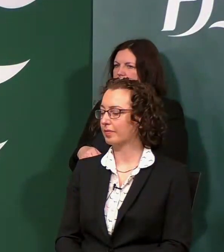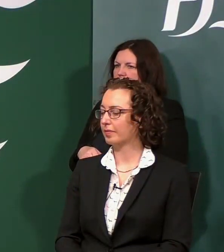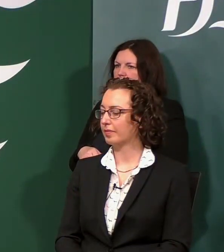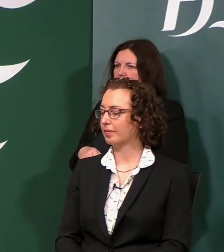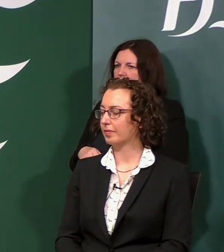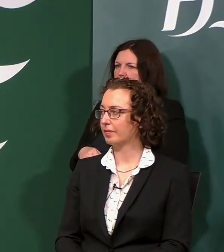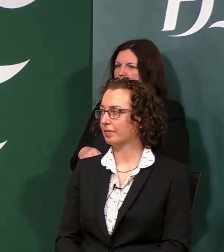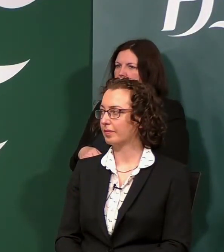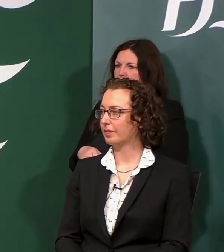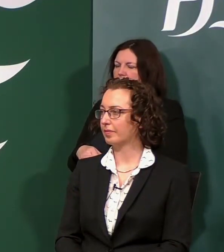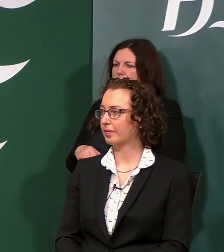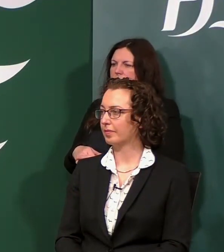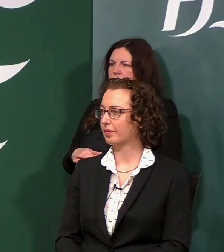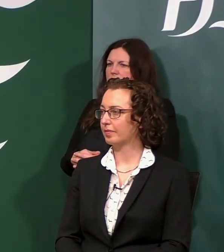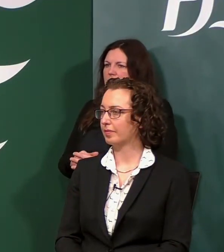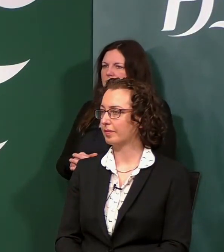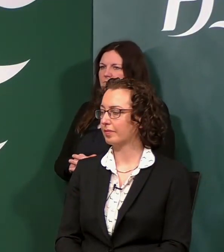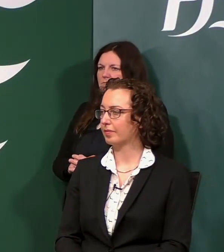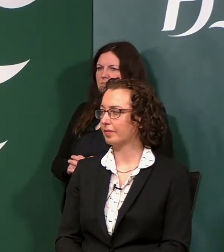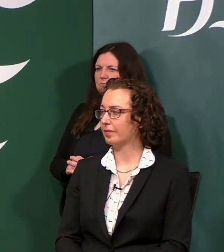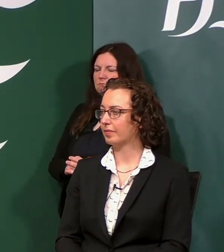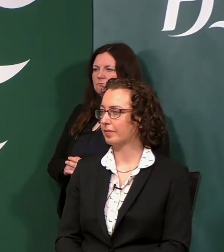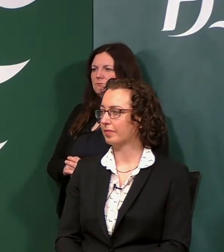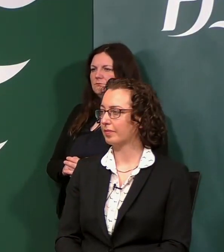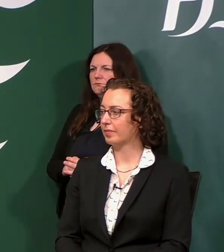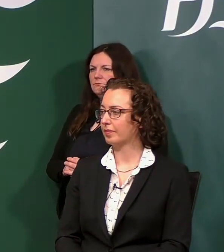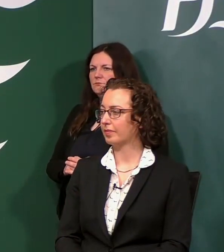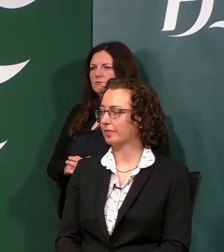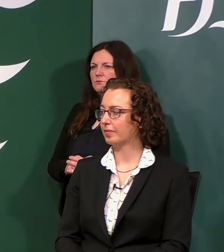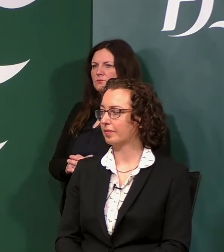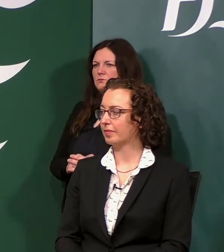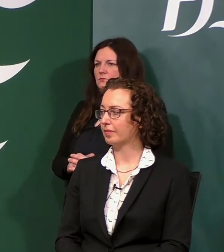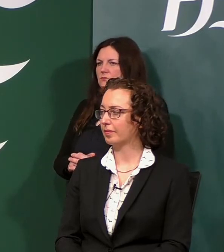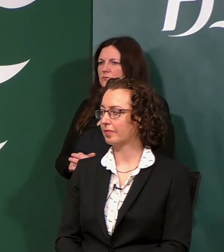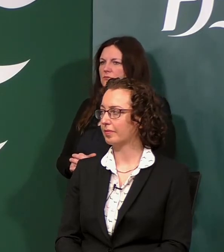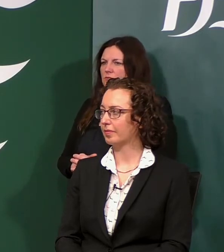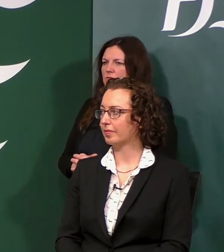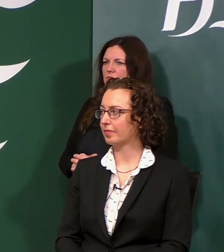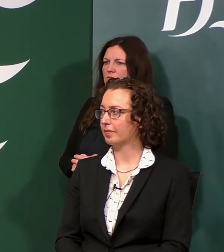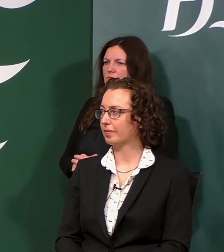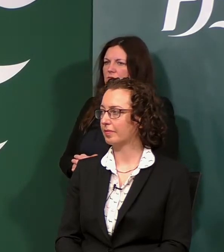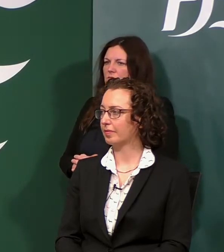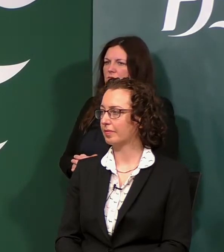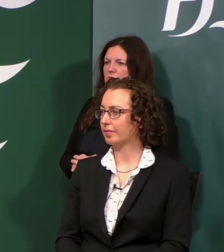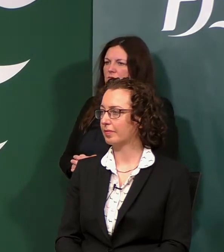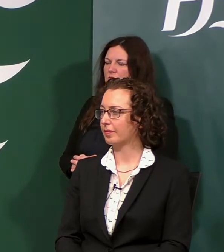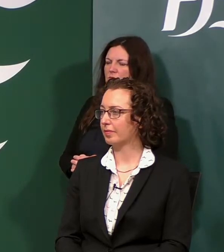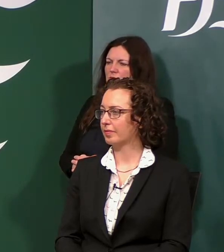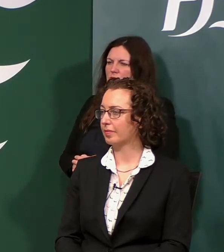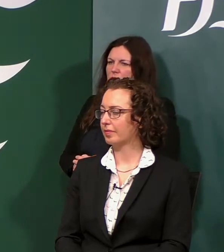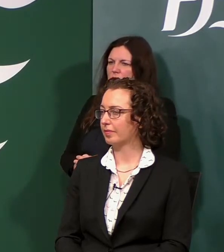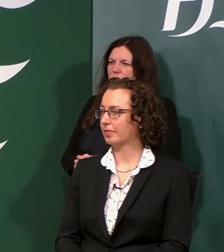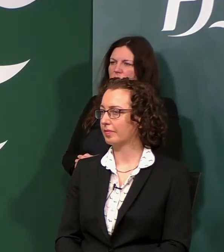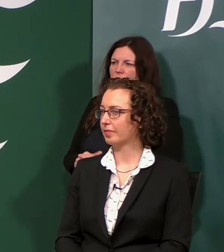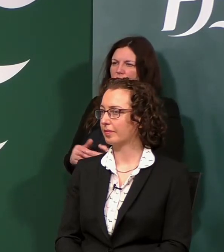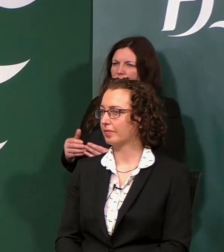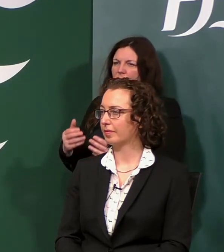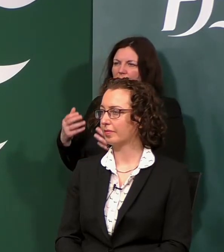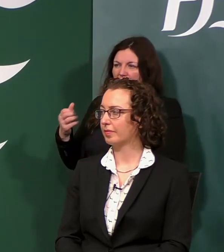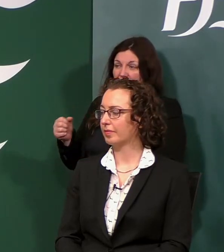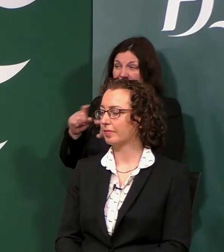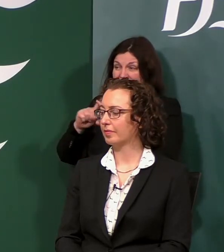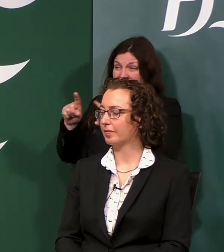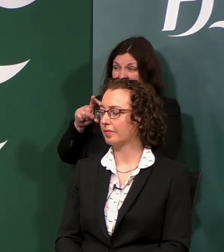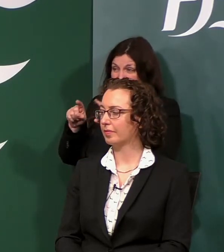it community staff again, with services likely to be limited? So it's a combination of sources. So I suppose the Defence Forces